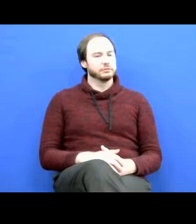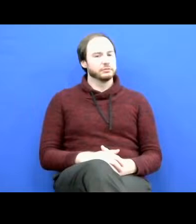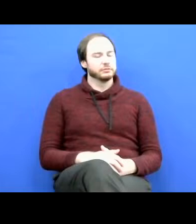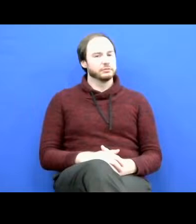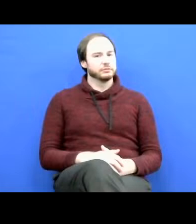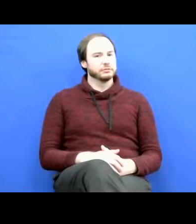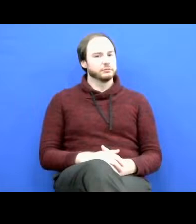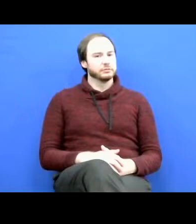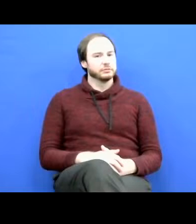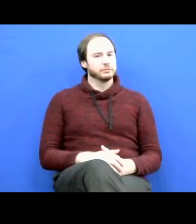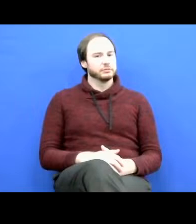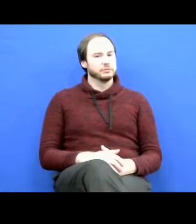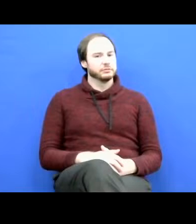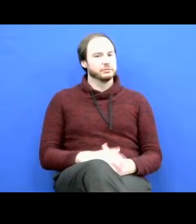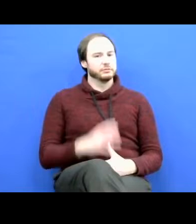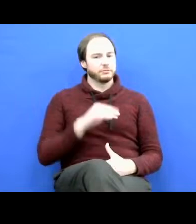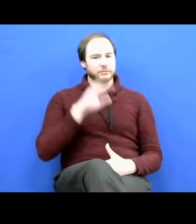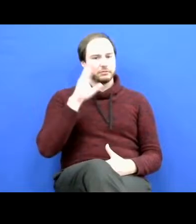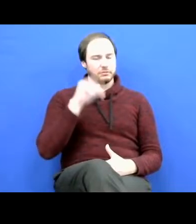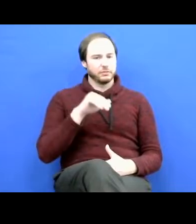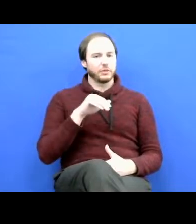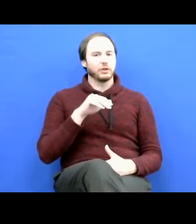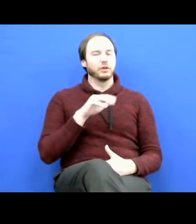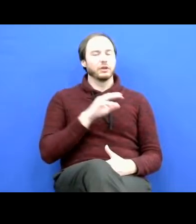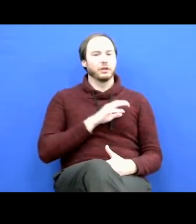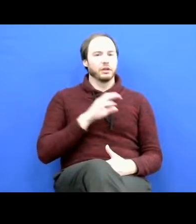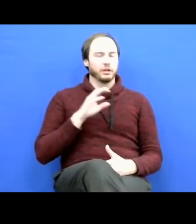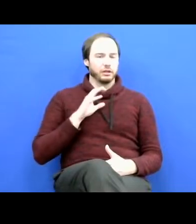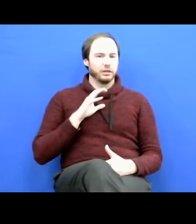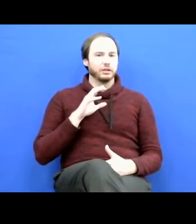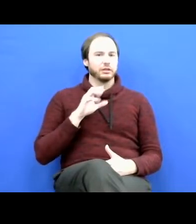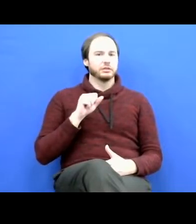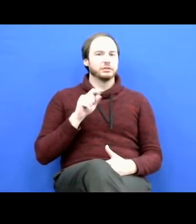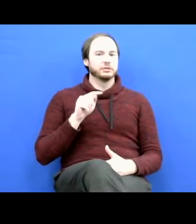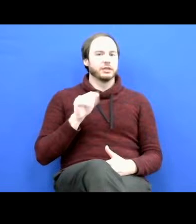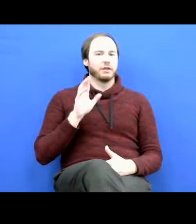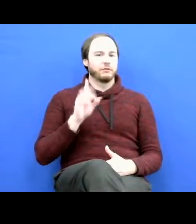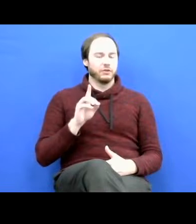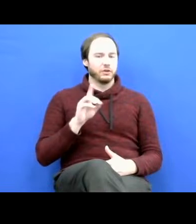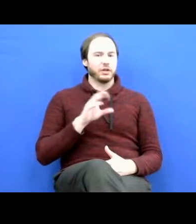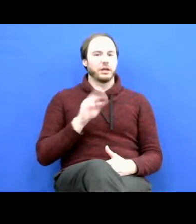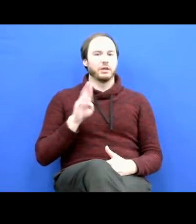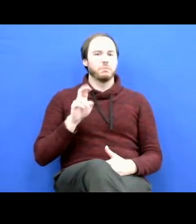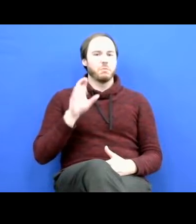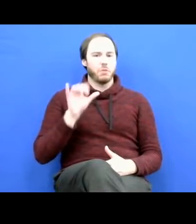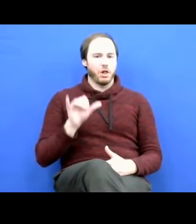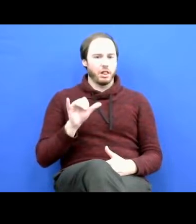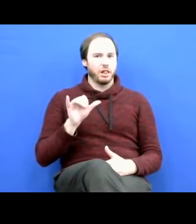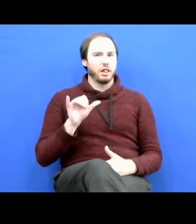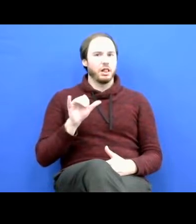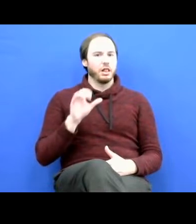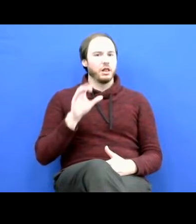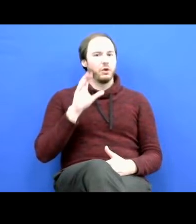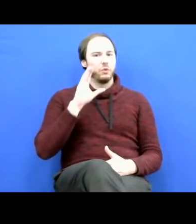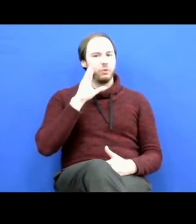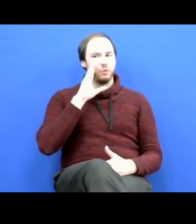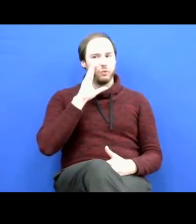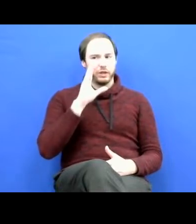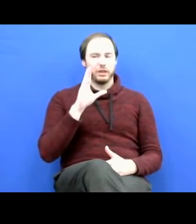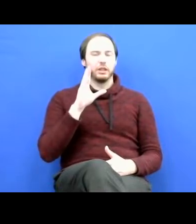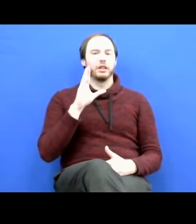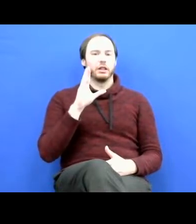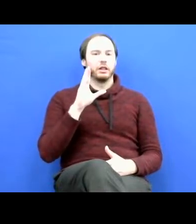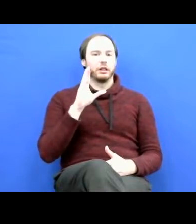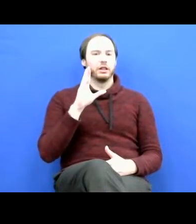Councilman Stafford and recycled Councilwoman Barley will be good